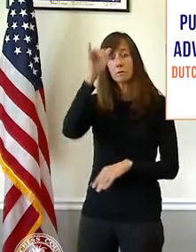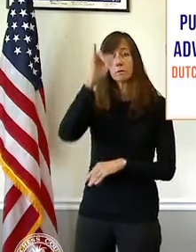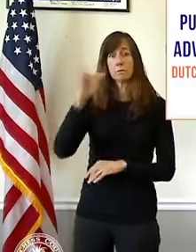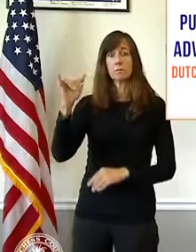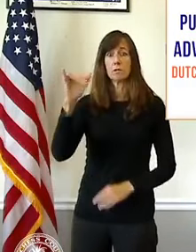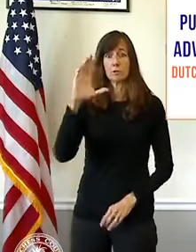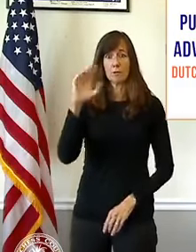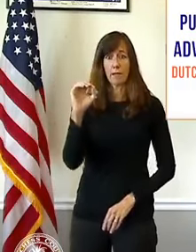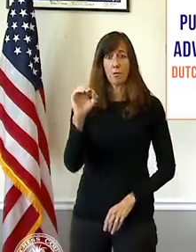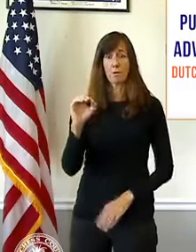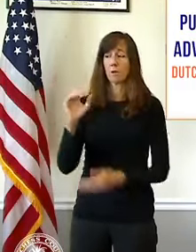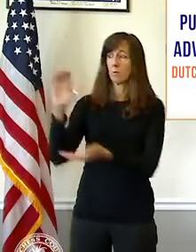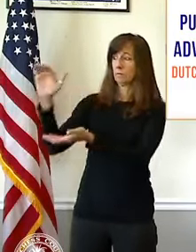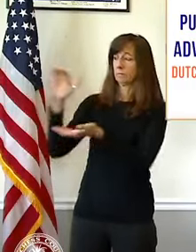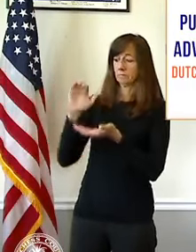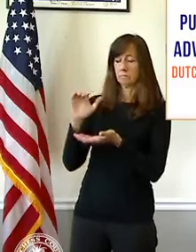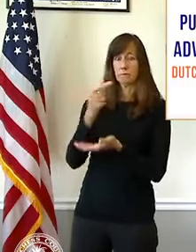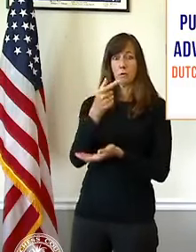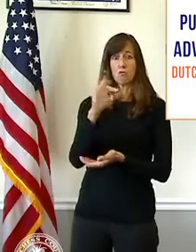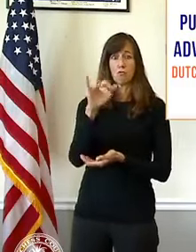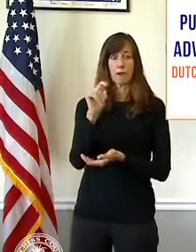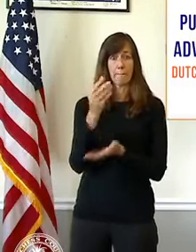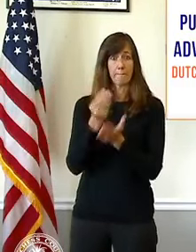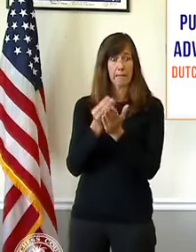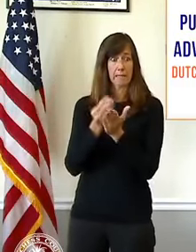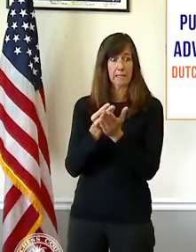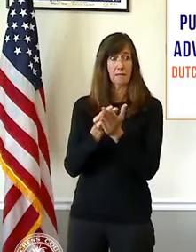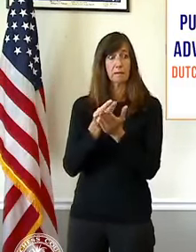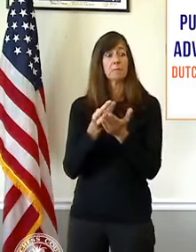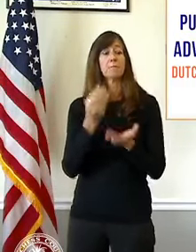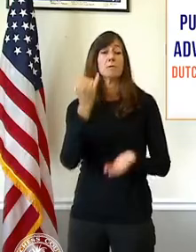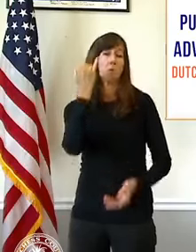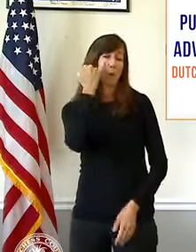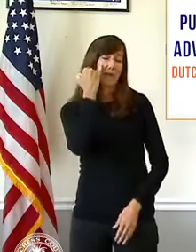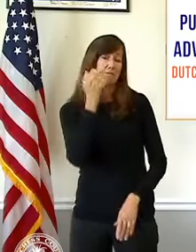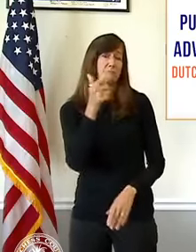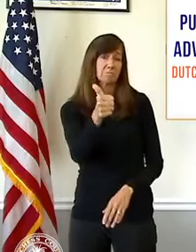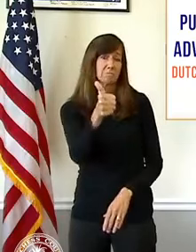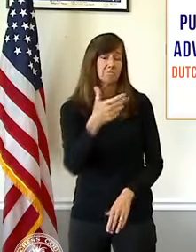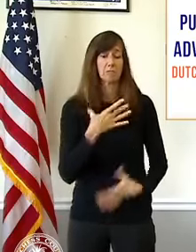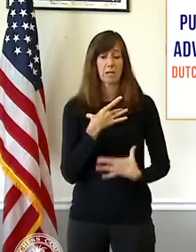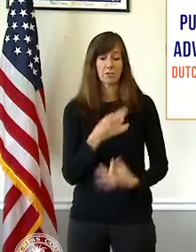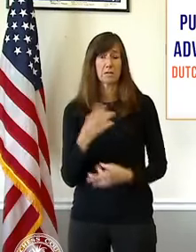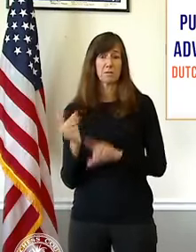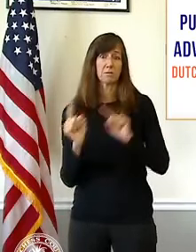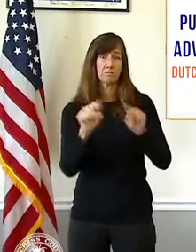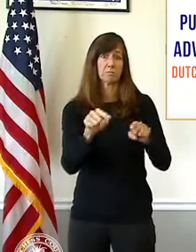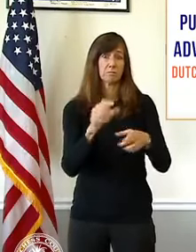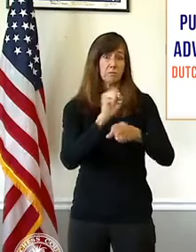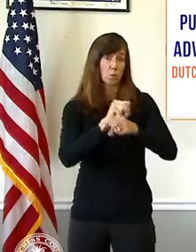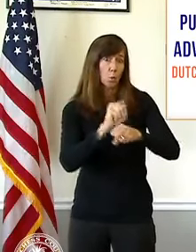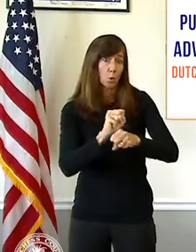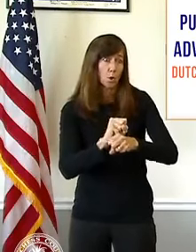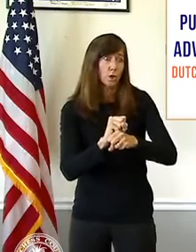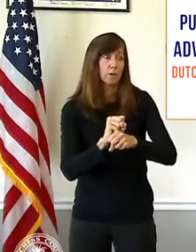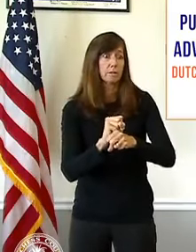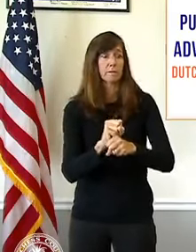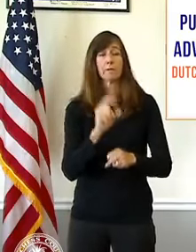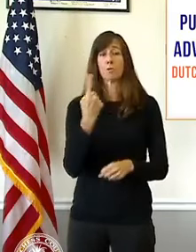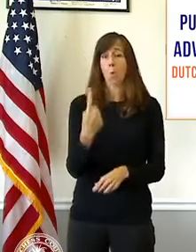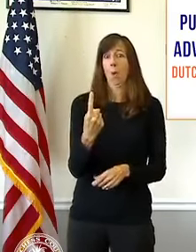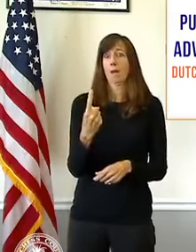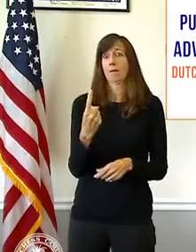some assistance. If you're interested in coming to work for Dutchess County, it's one of the few employment opportunities that we will